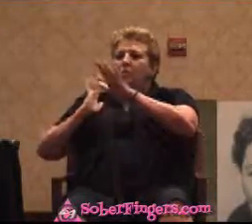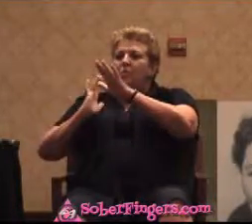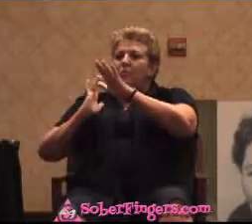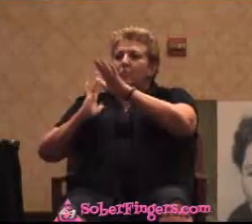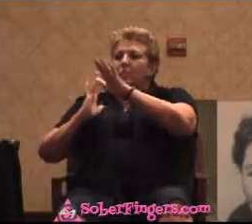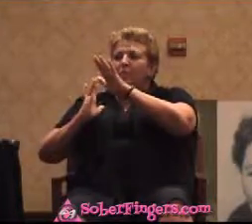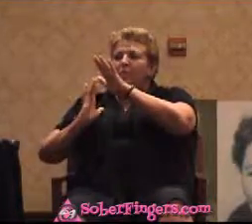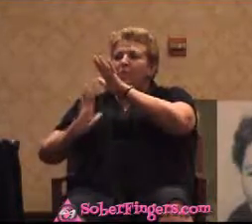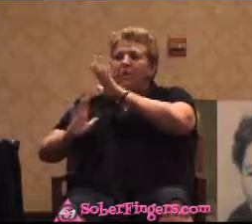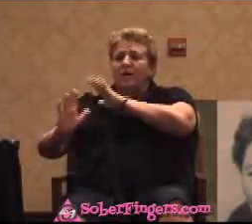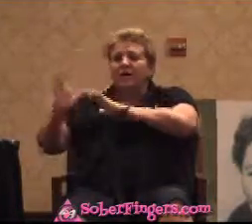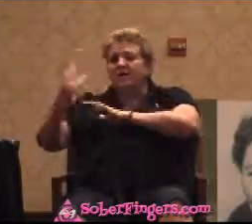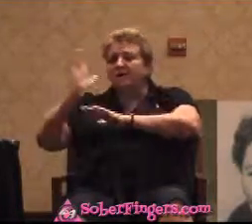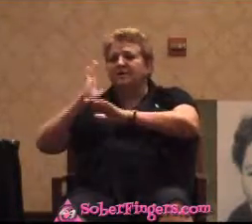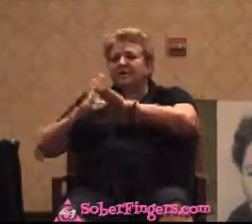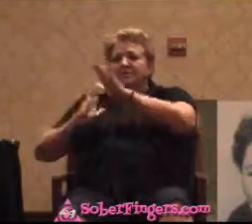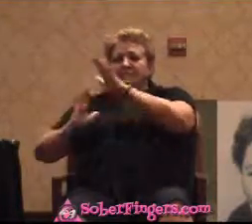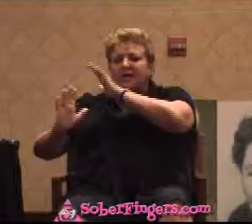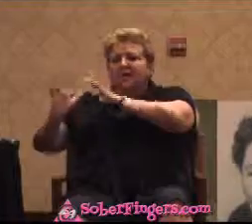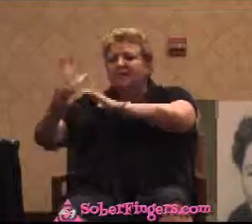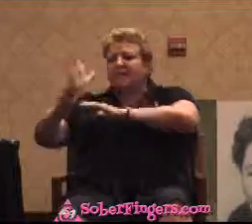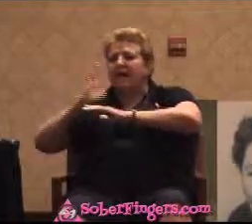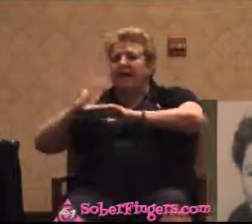I was